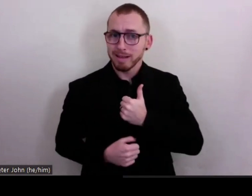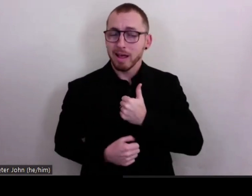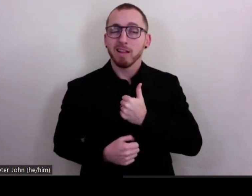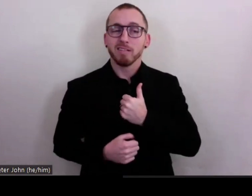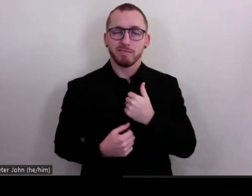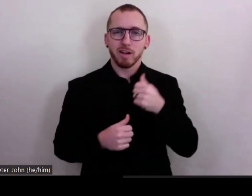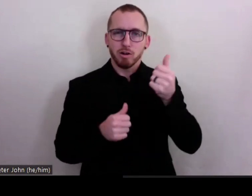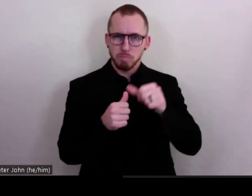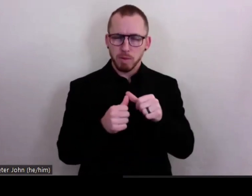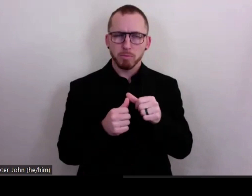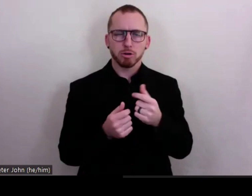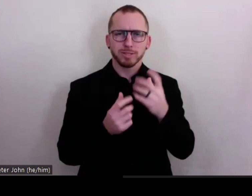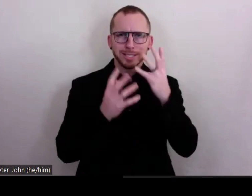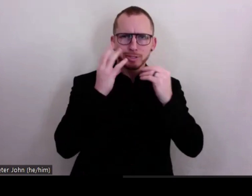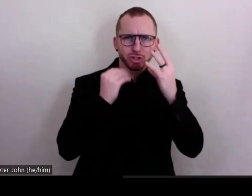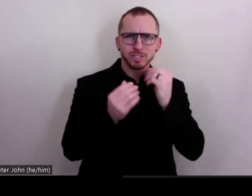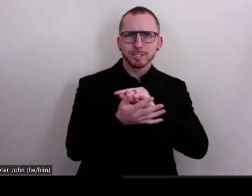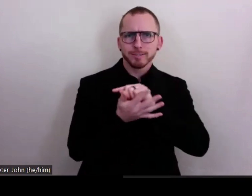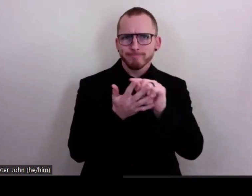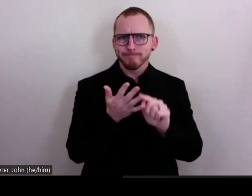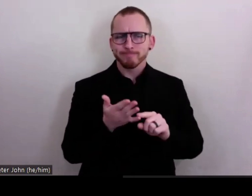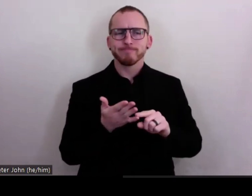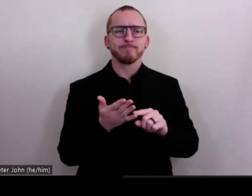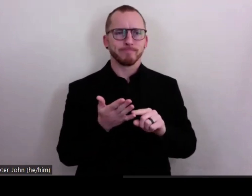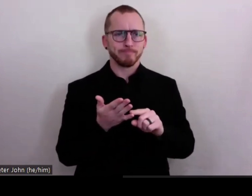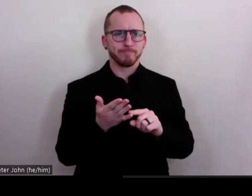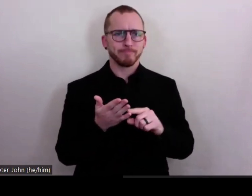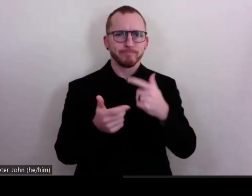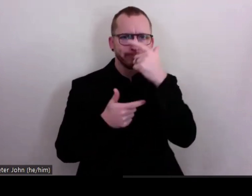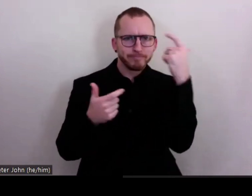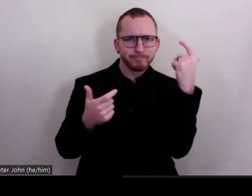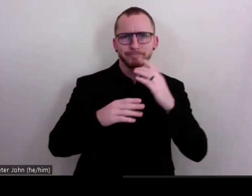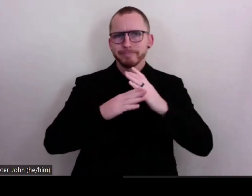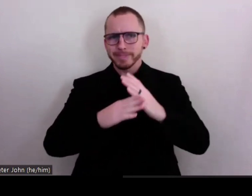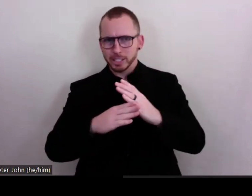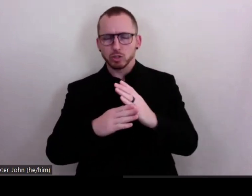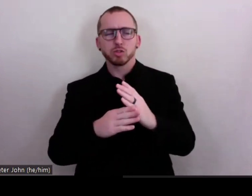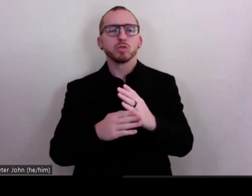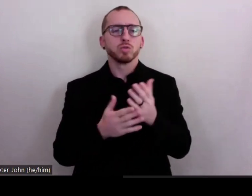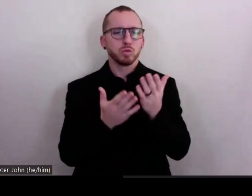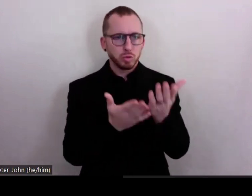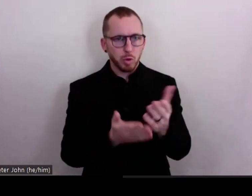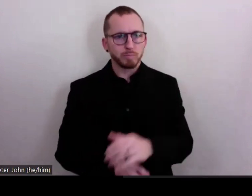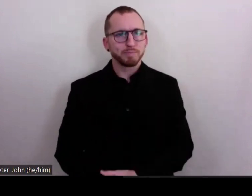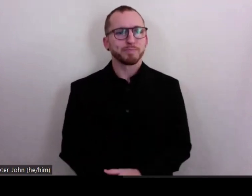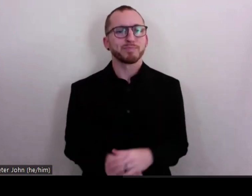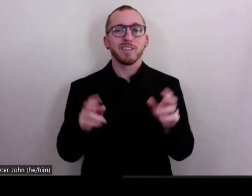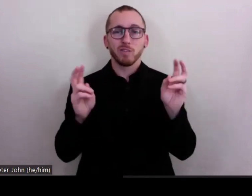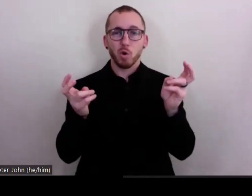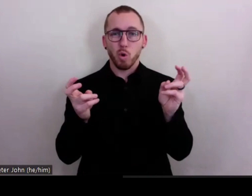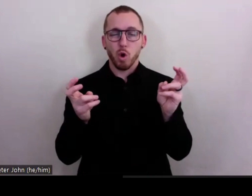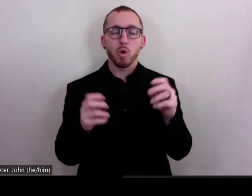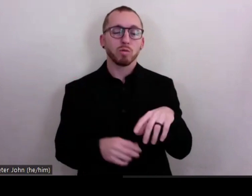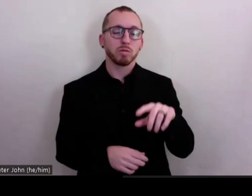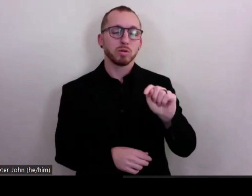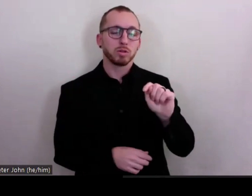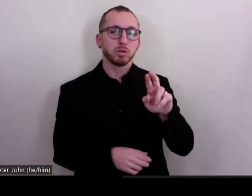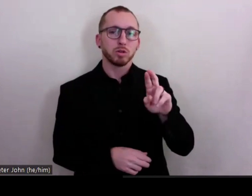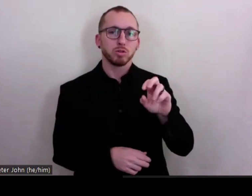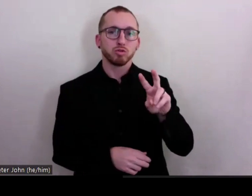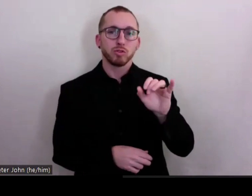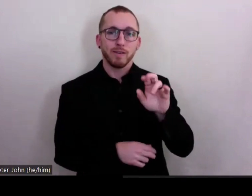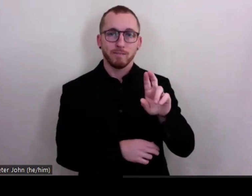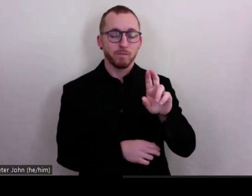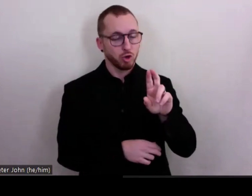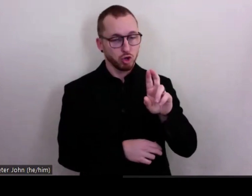these things. And so this quote here is from the Trevor Project. Being Black in the United States has